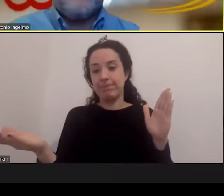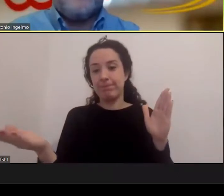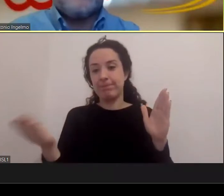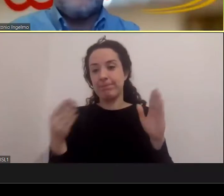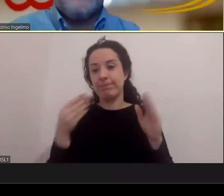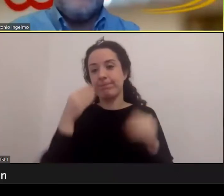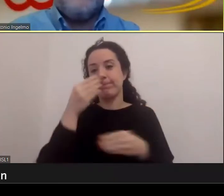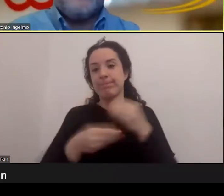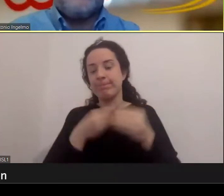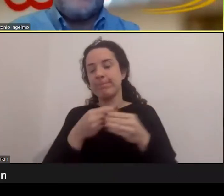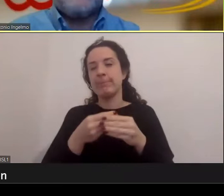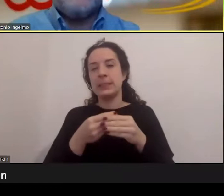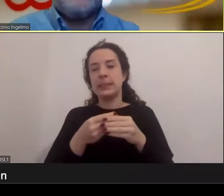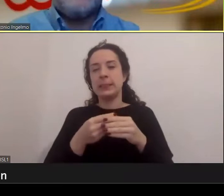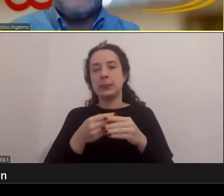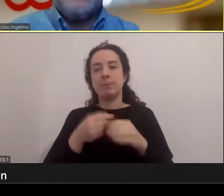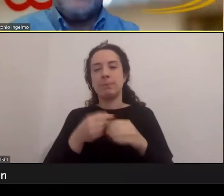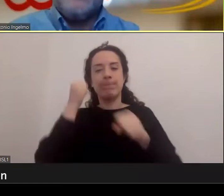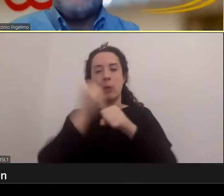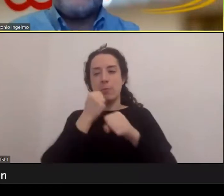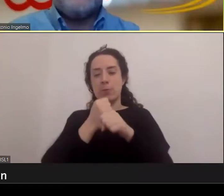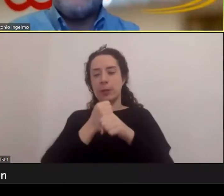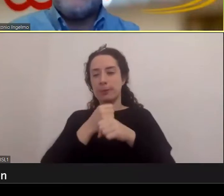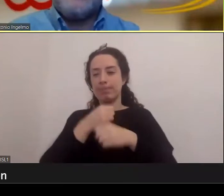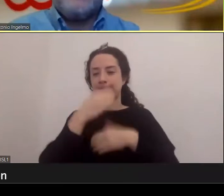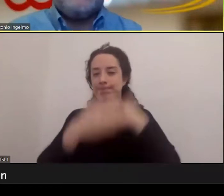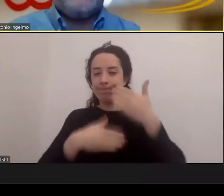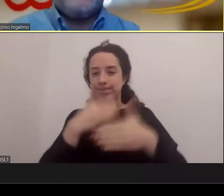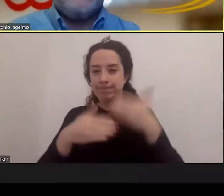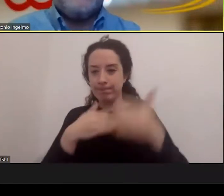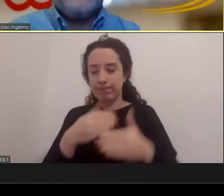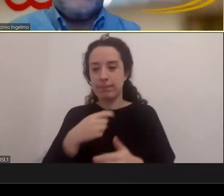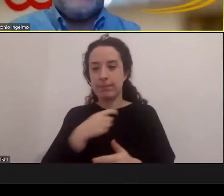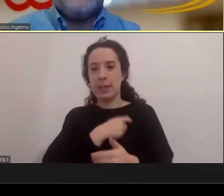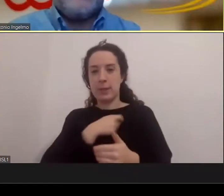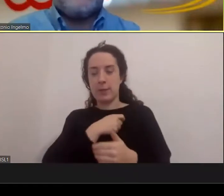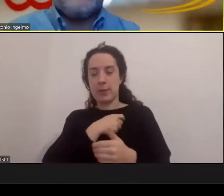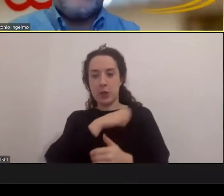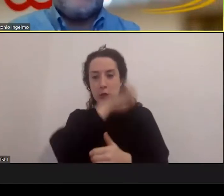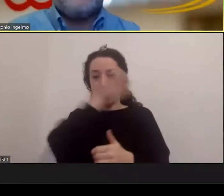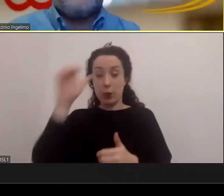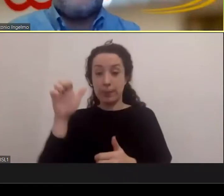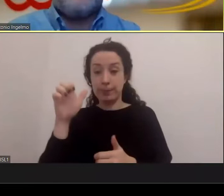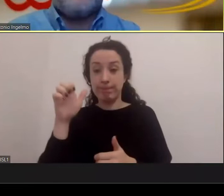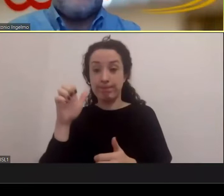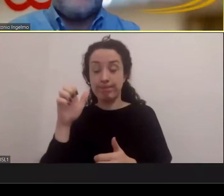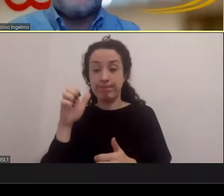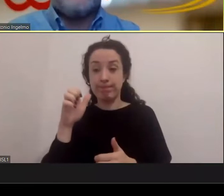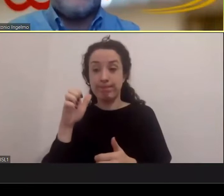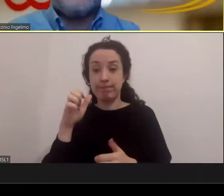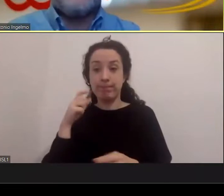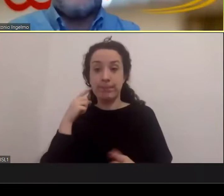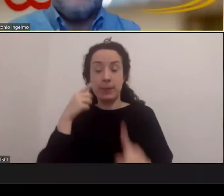intensive effort from European Commission to guarantee the rights of the